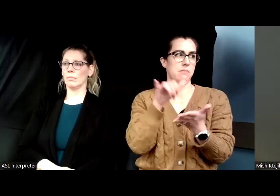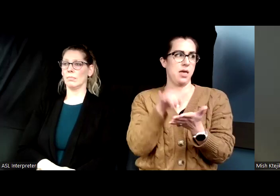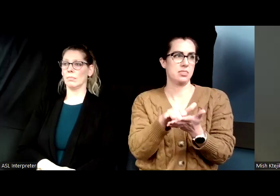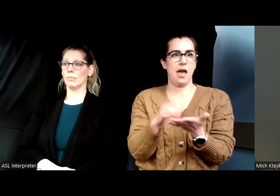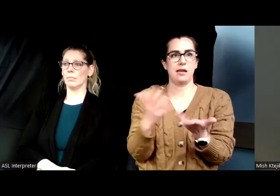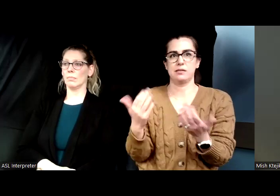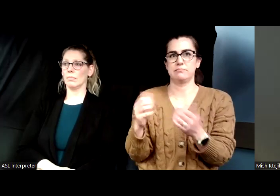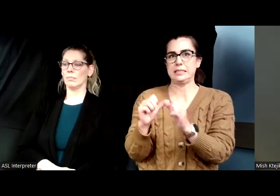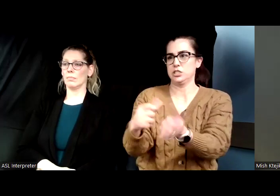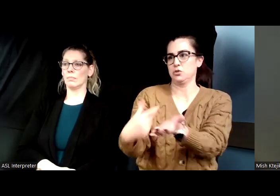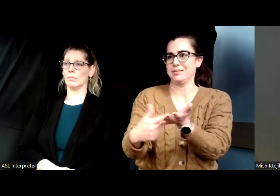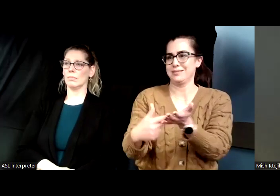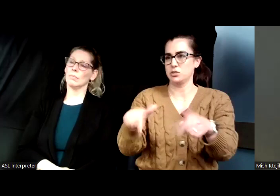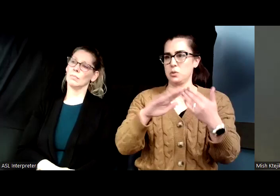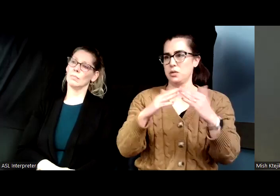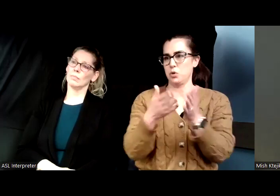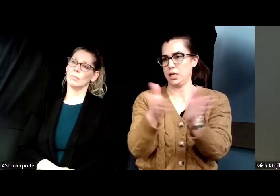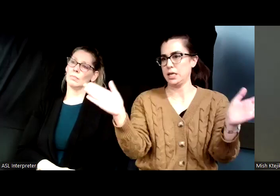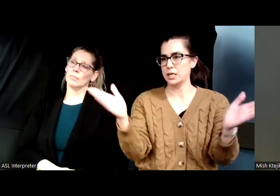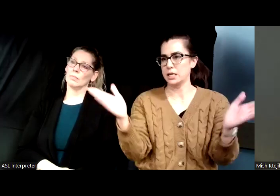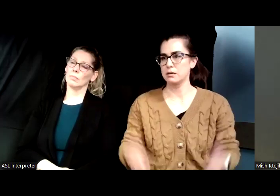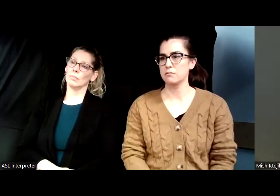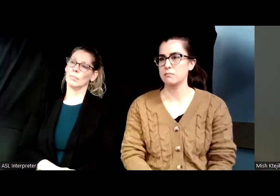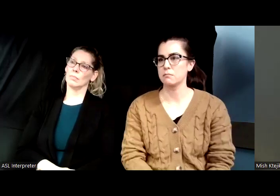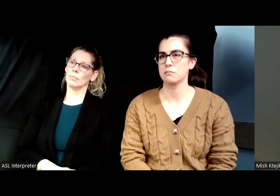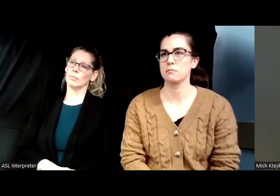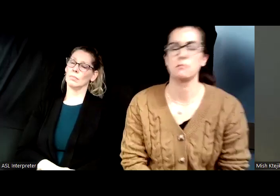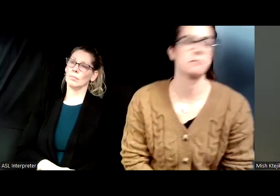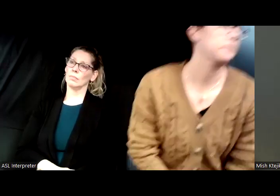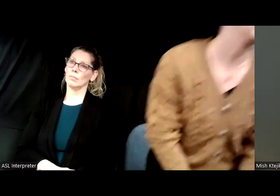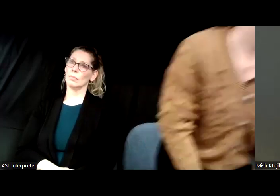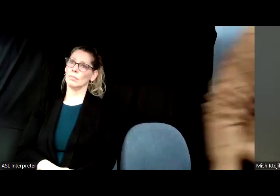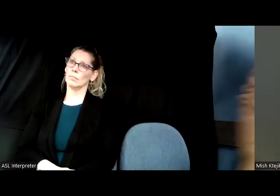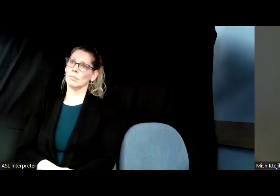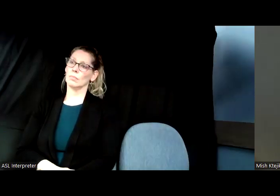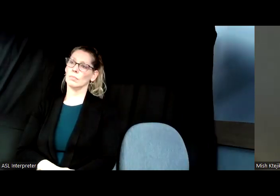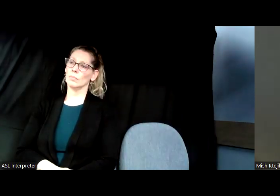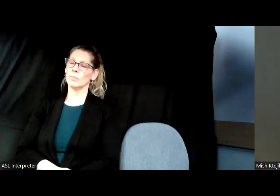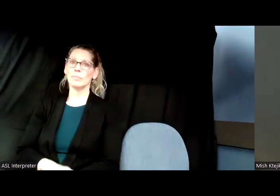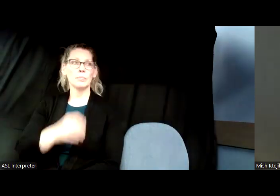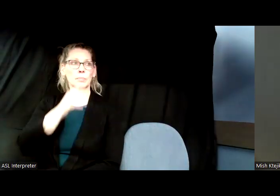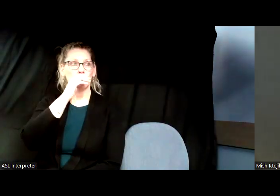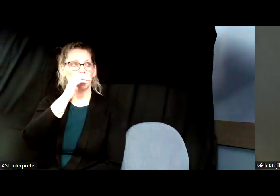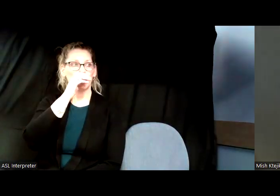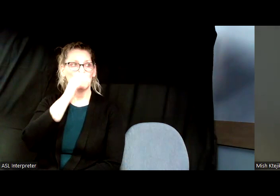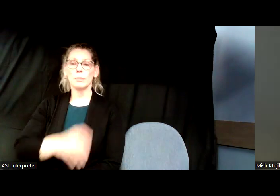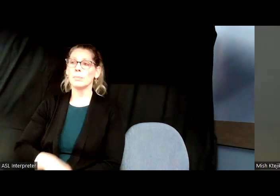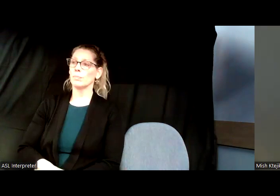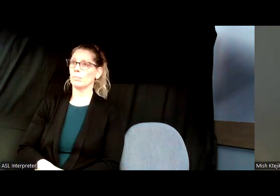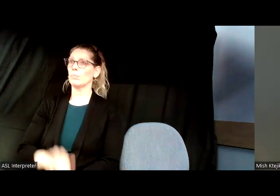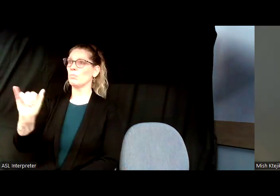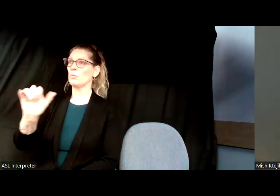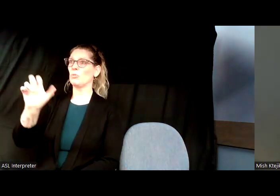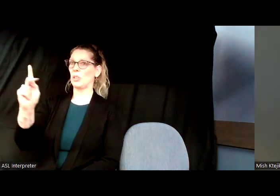keeping it with may is better than must. But I think we need to open that up to the community as well. This is Jack, thank you, Audrey.